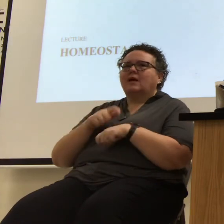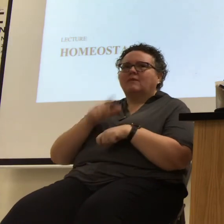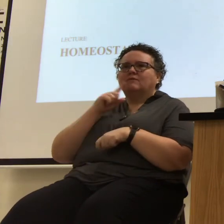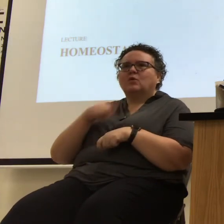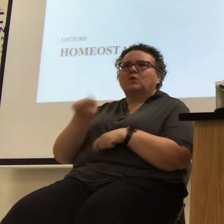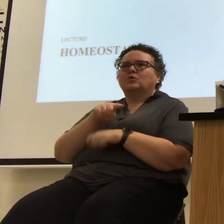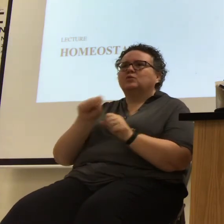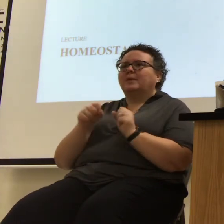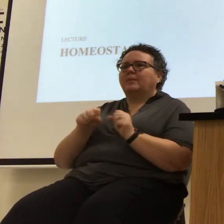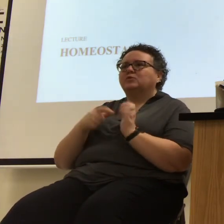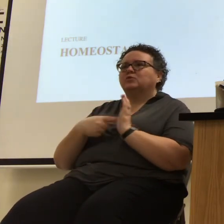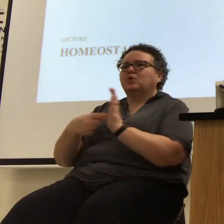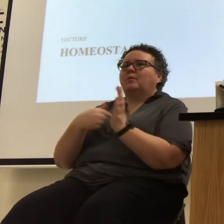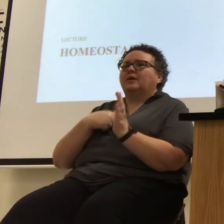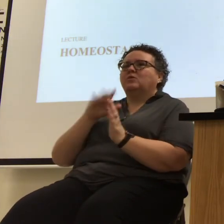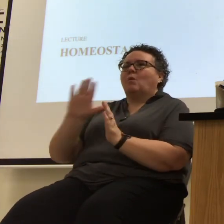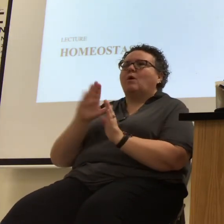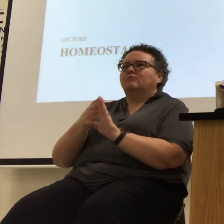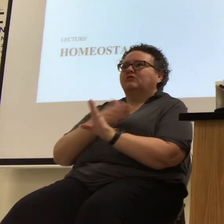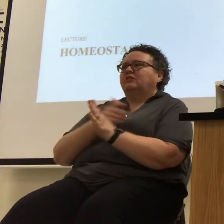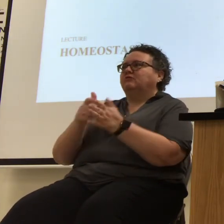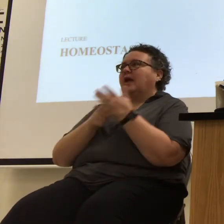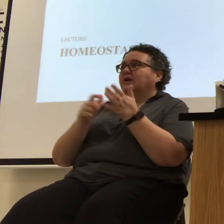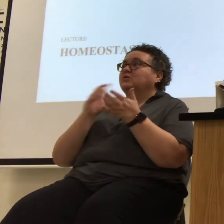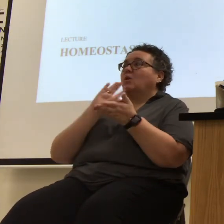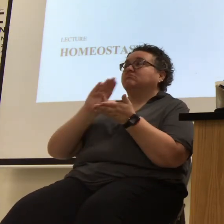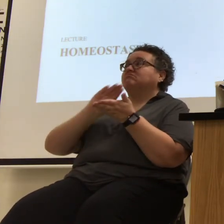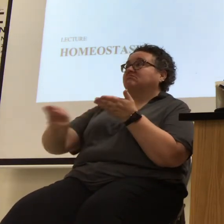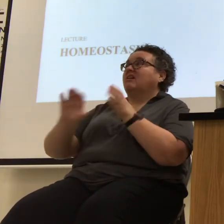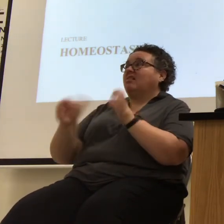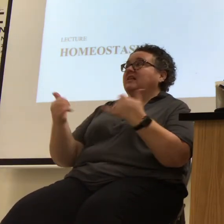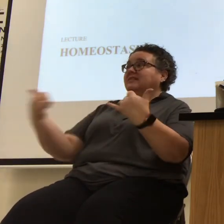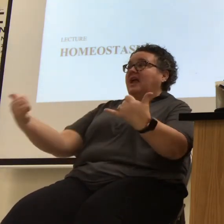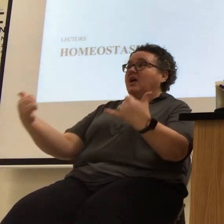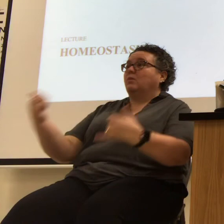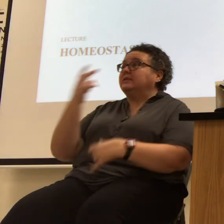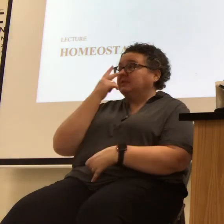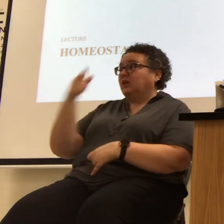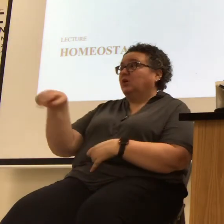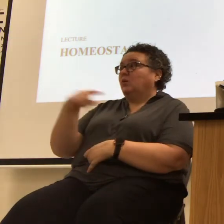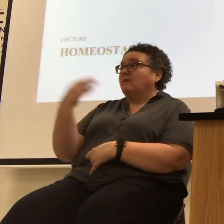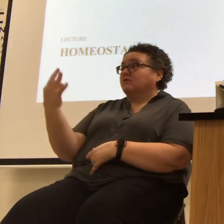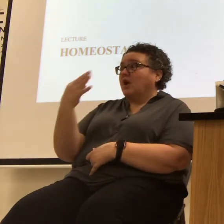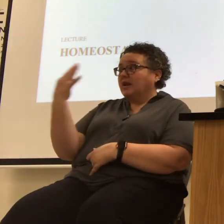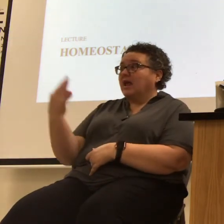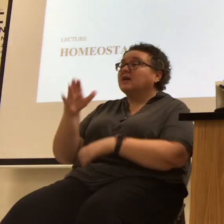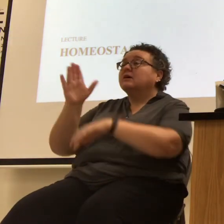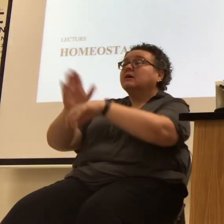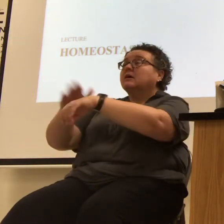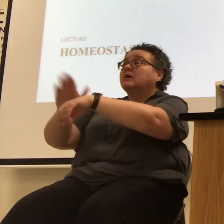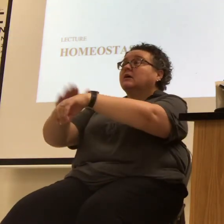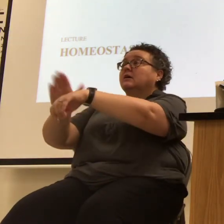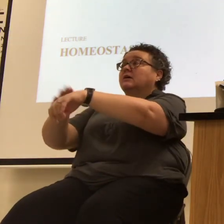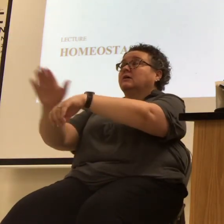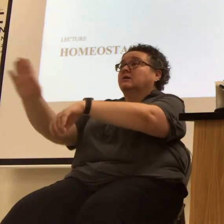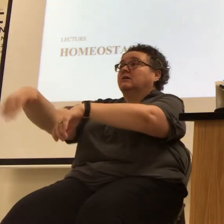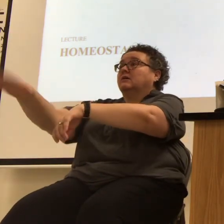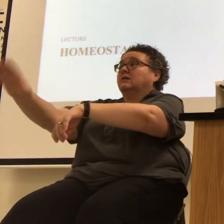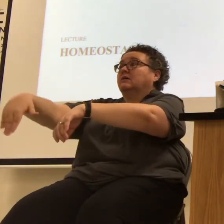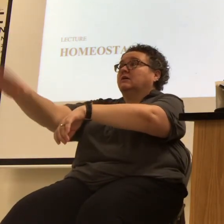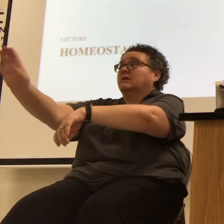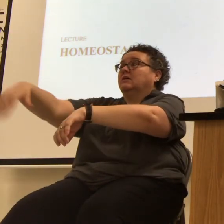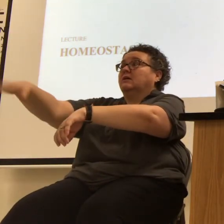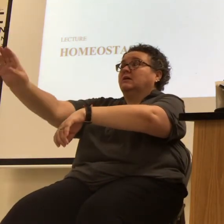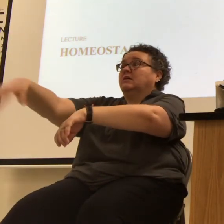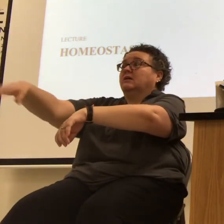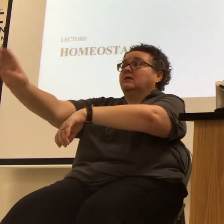prereqs. So I'll dismiss class now. I'll see you Friday. Just to give you a heads up, Friday's going to be wall-to-wall lecture. I'm a little behind